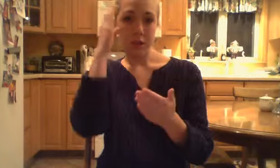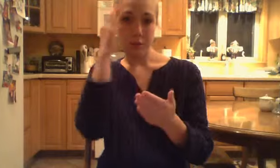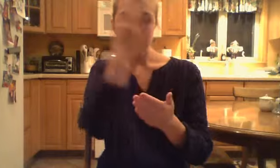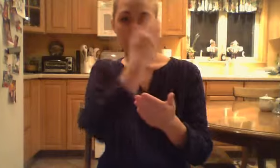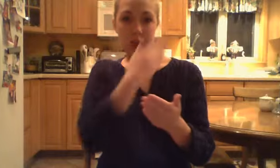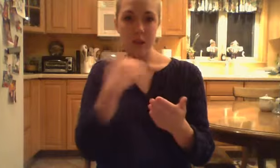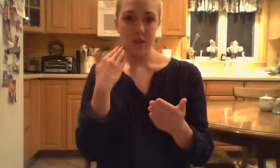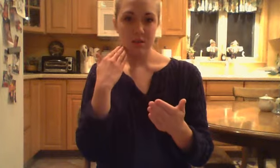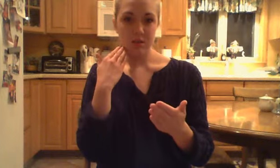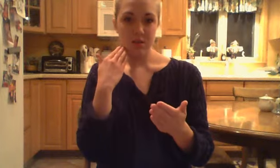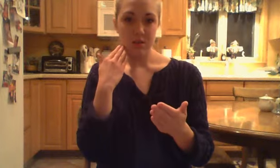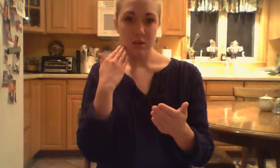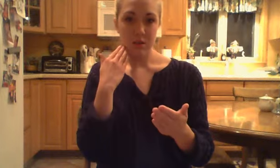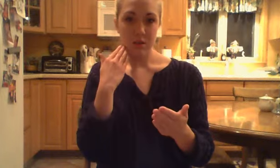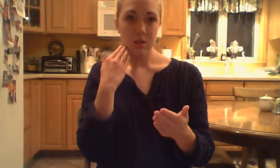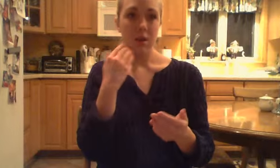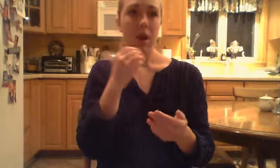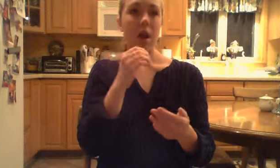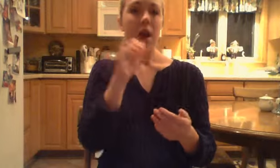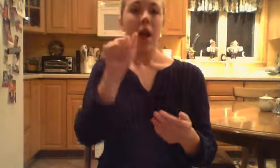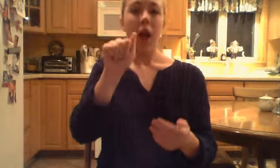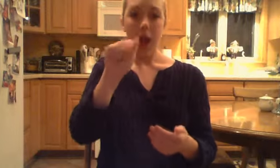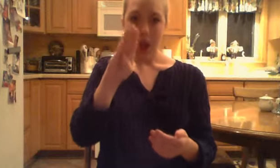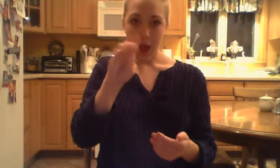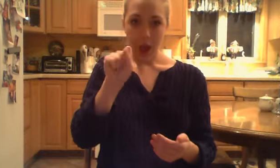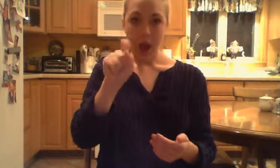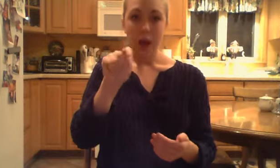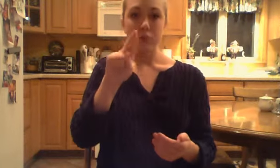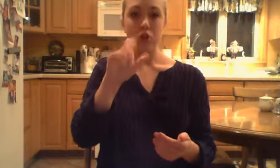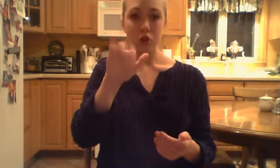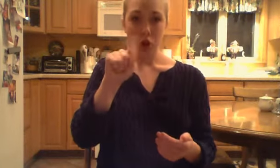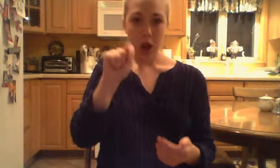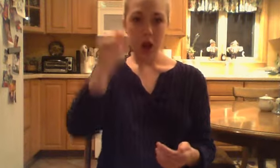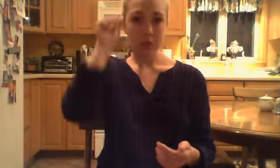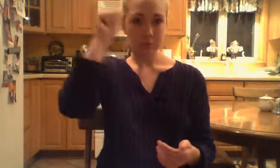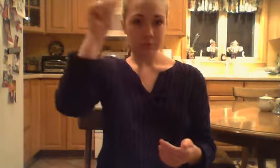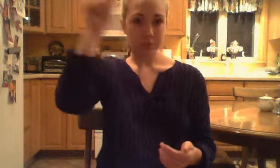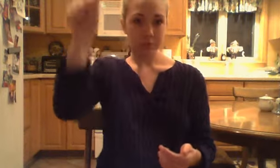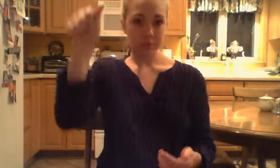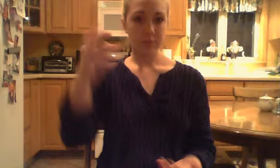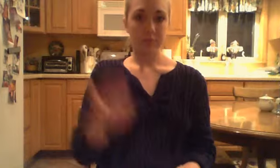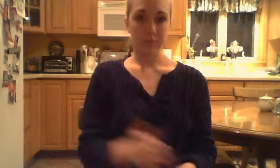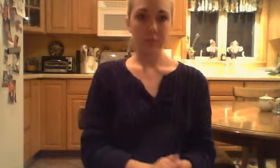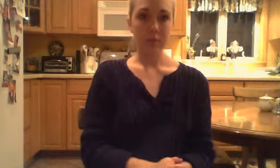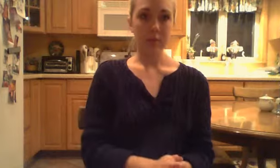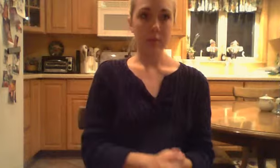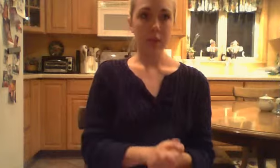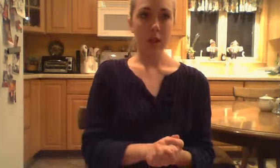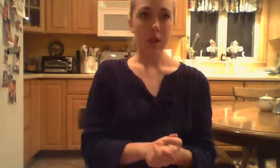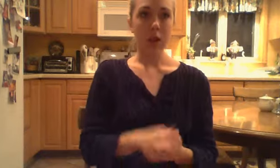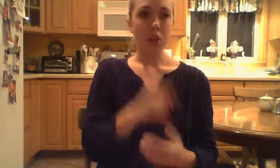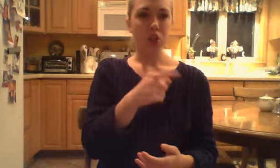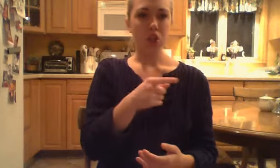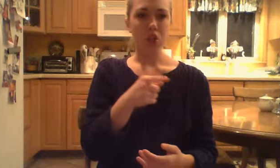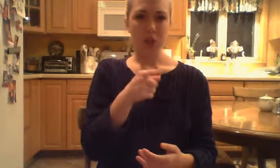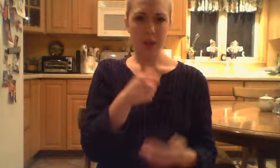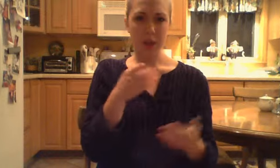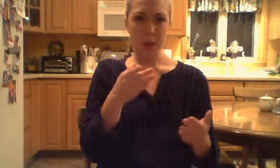pretend, when she painted her flowers, she would pretend she was painting it from maybe a bumblebee's point of view. Because that bumblebee would go inside